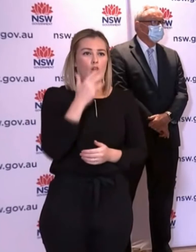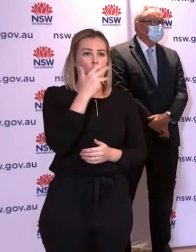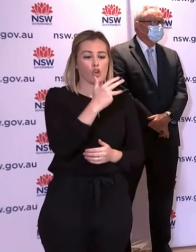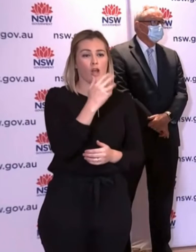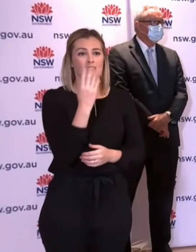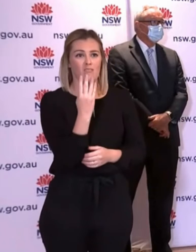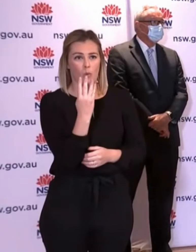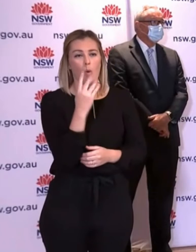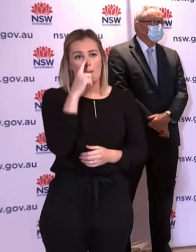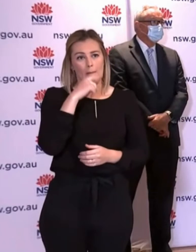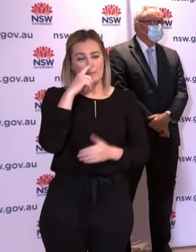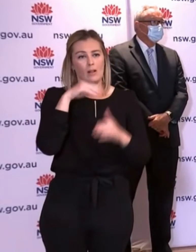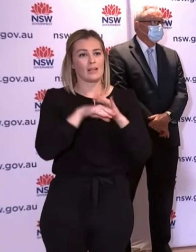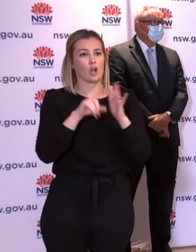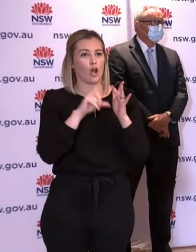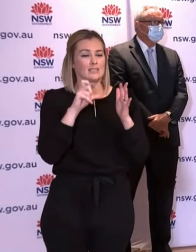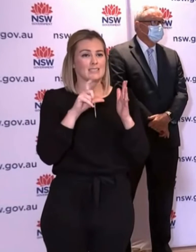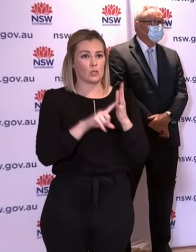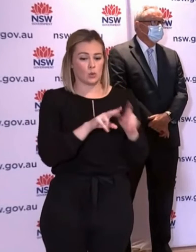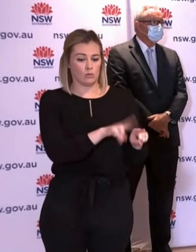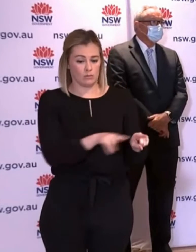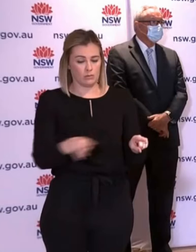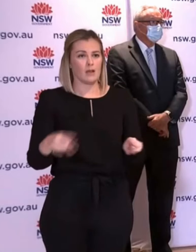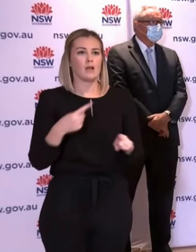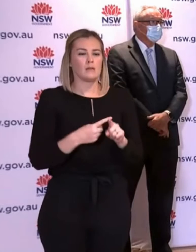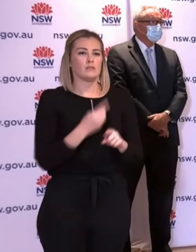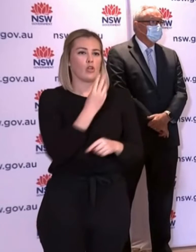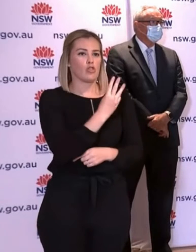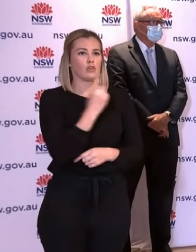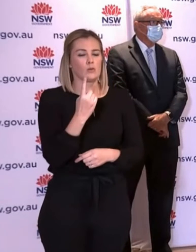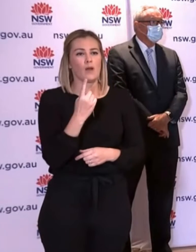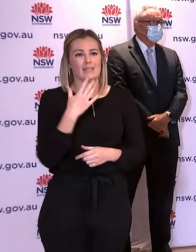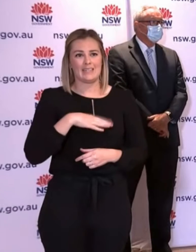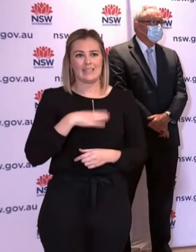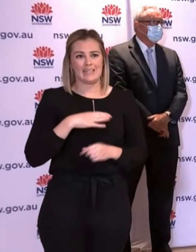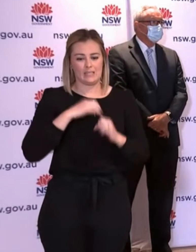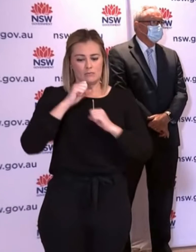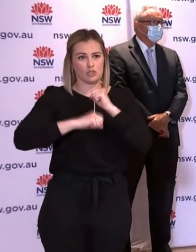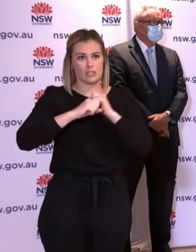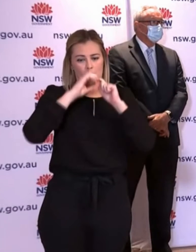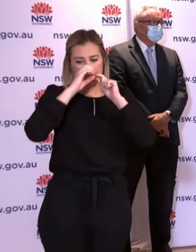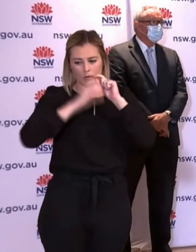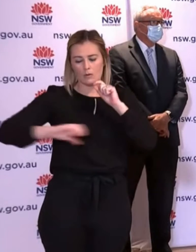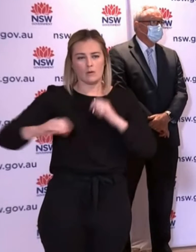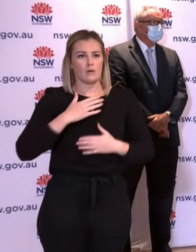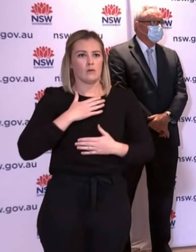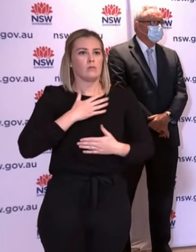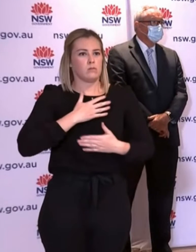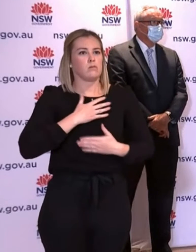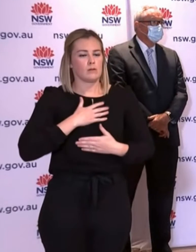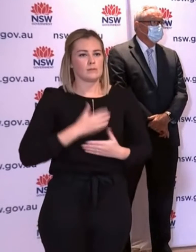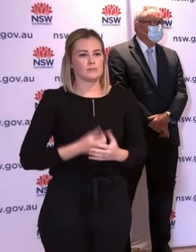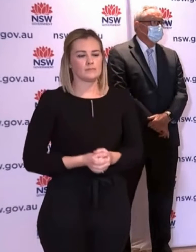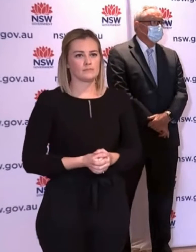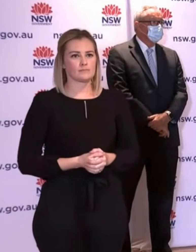in intensive care and 31 require ventilation. Of the 94 who are in